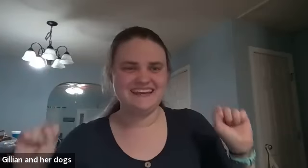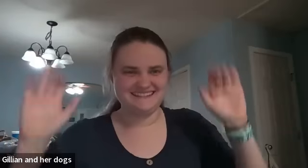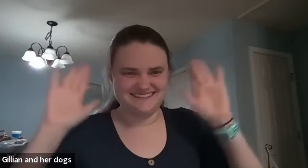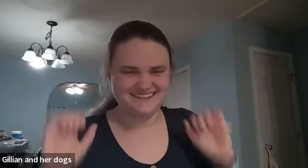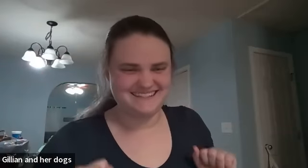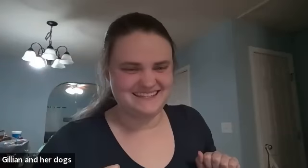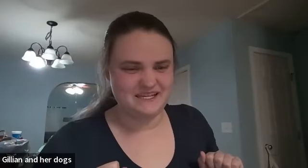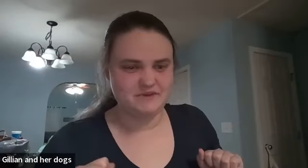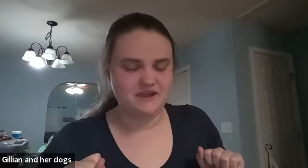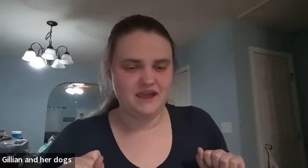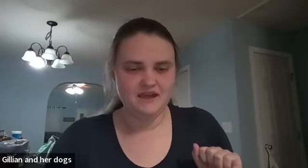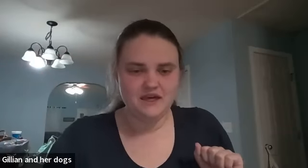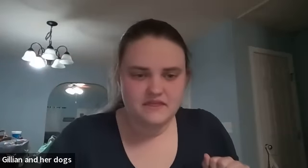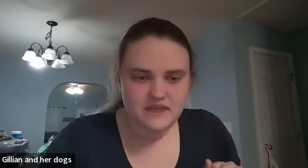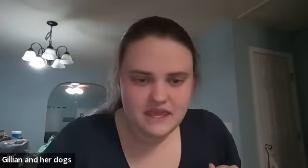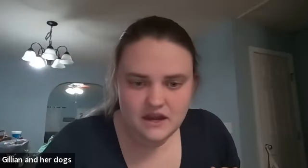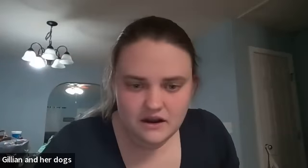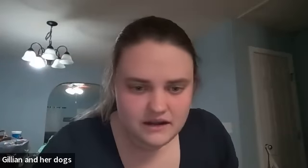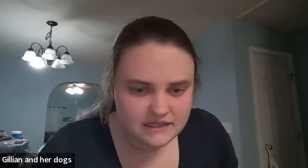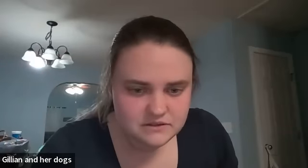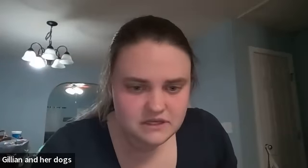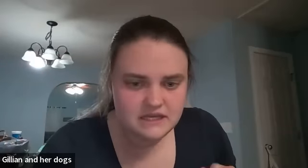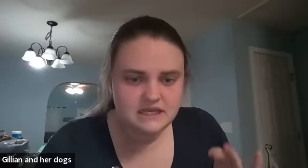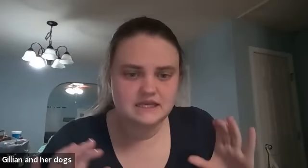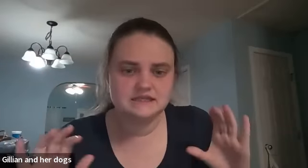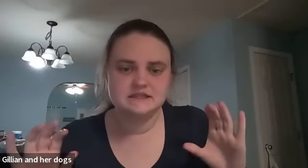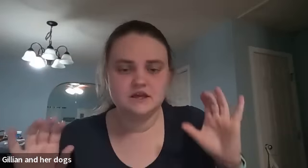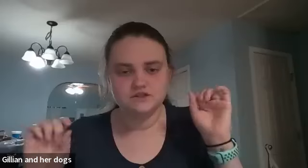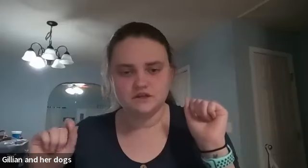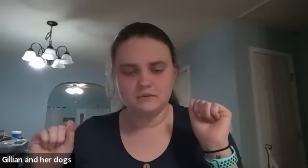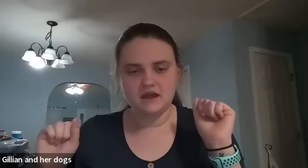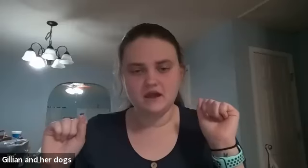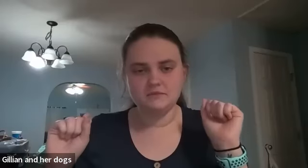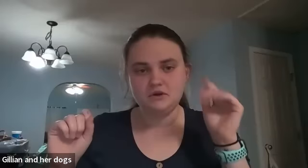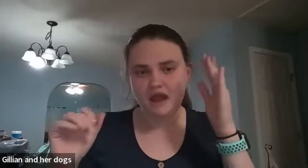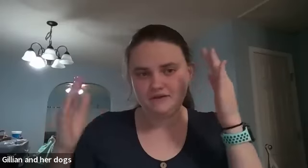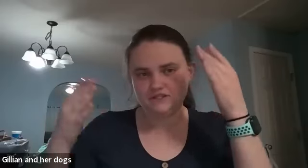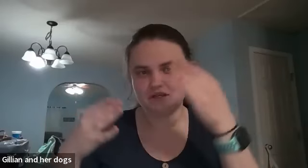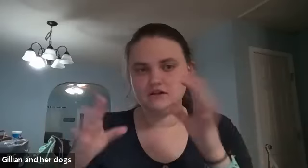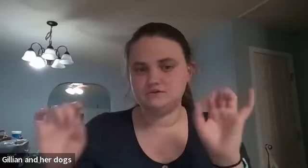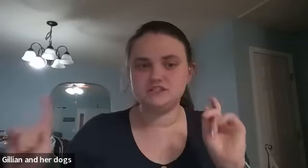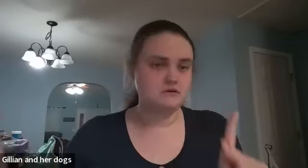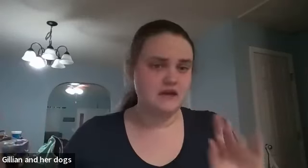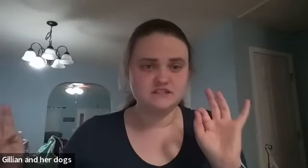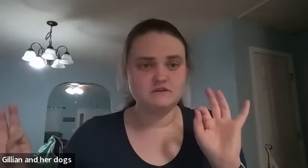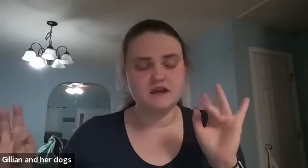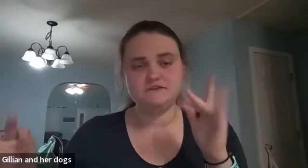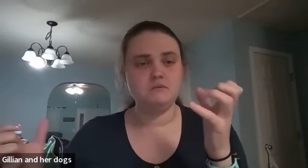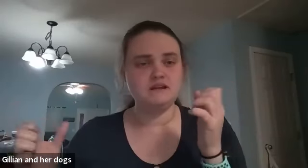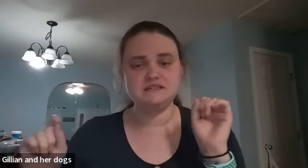Perfect. Awesome. Okay. Then our next one is, so we you have your screen closed, which is okay. That's totally fine. If you don't want to sign,